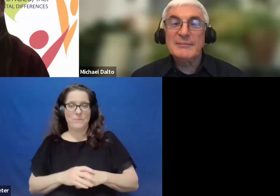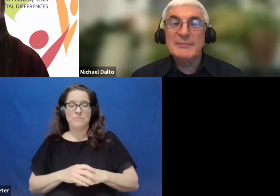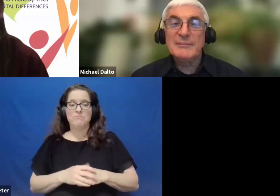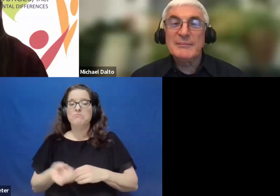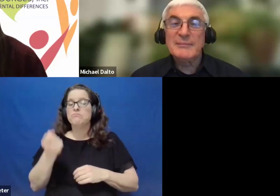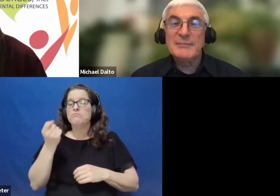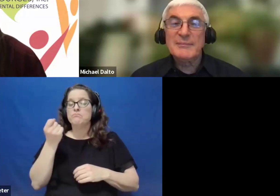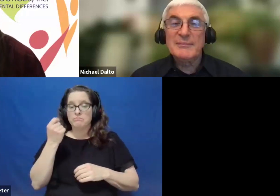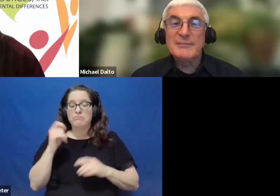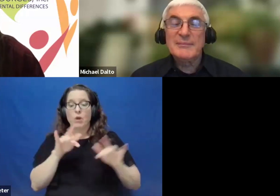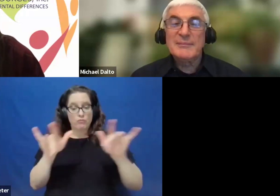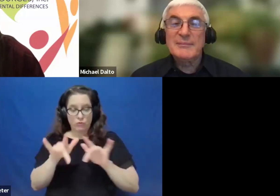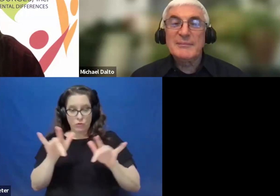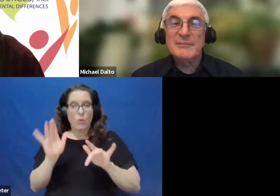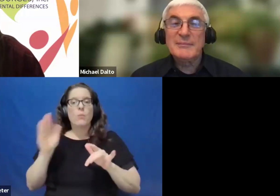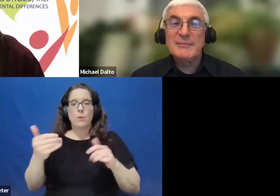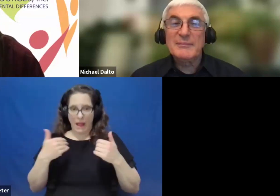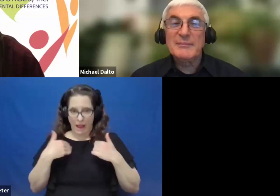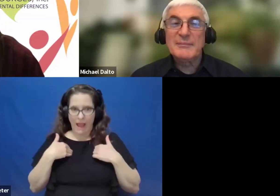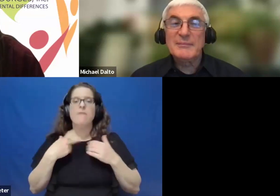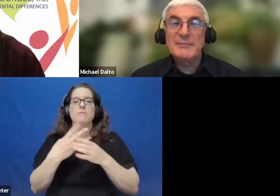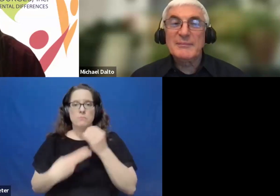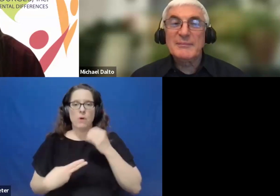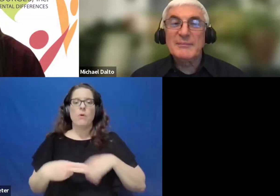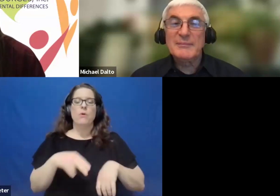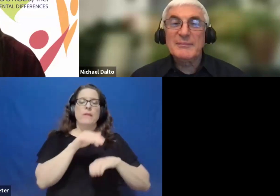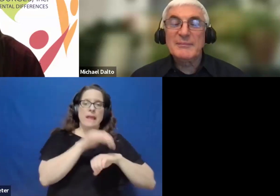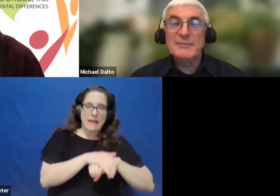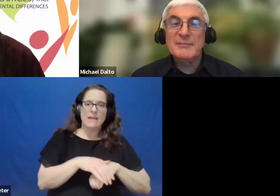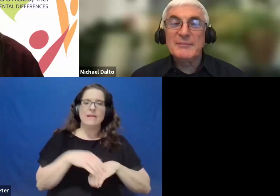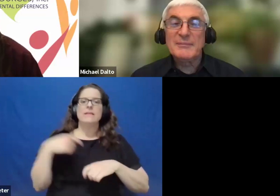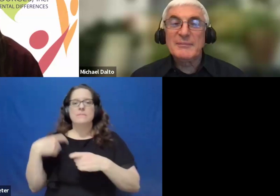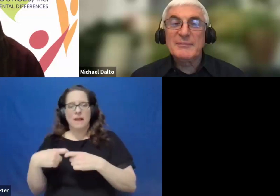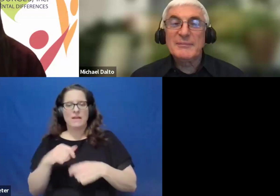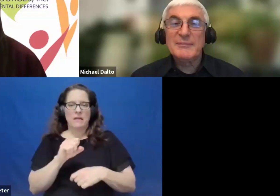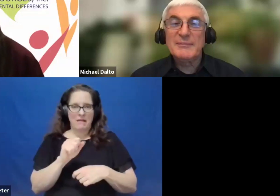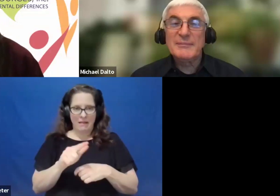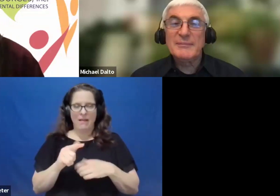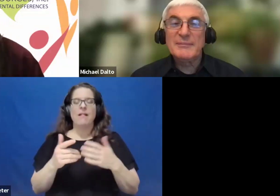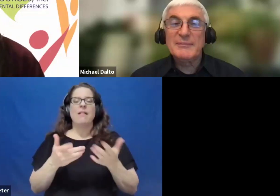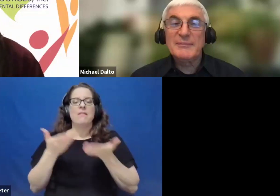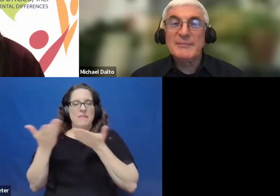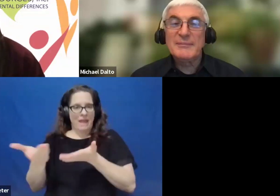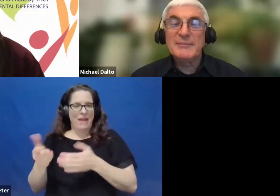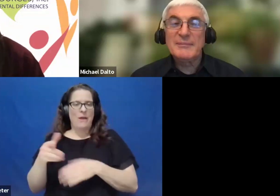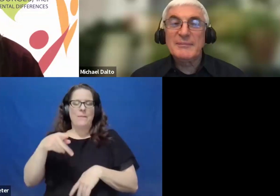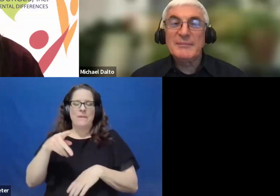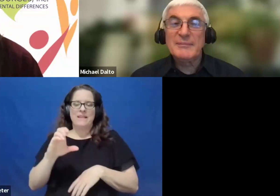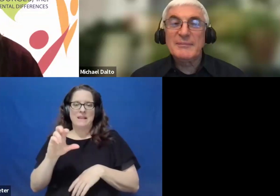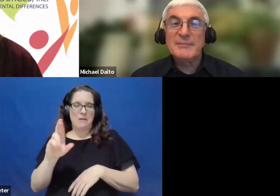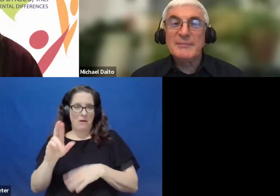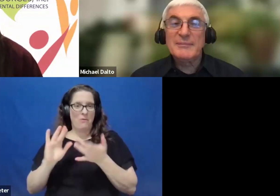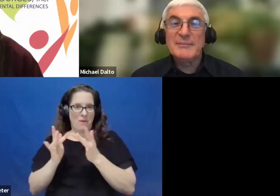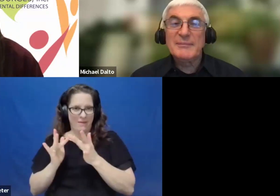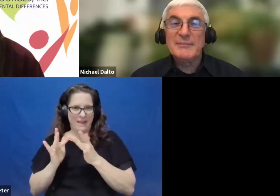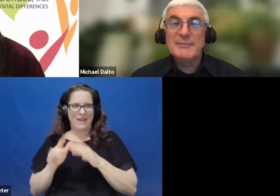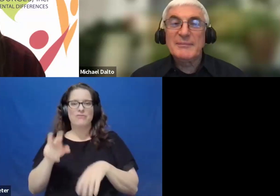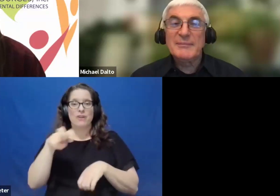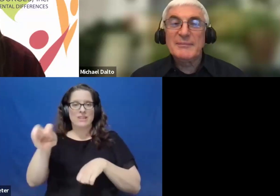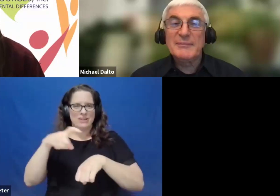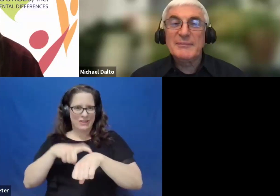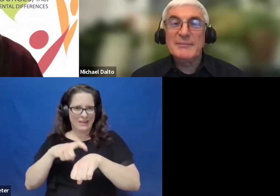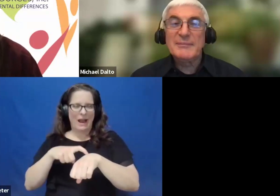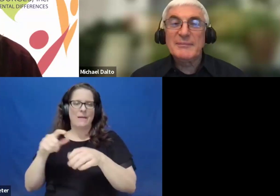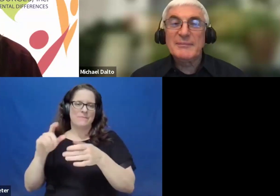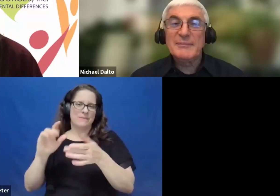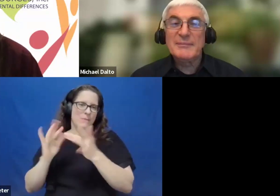be archived on the PCR website Transition Times page. Please share the recording and upcoming Transition Times programs with